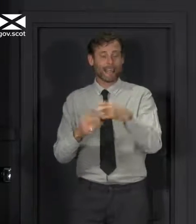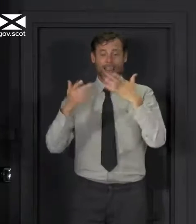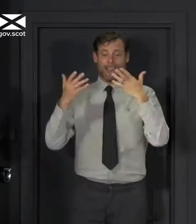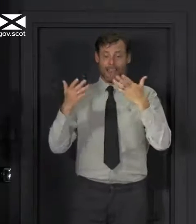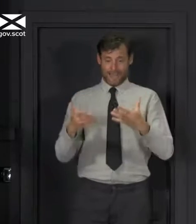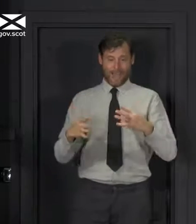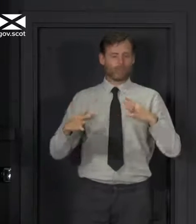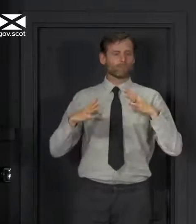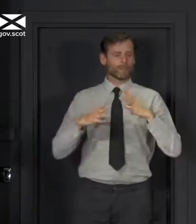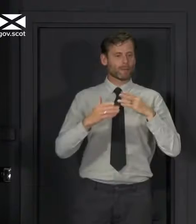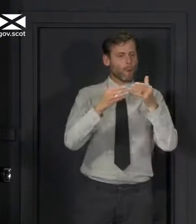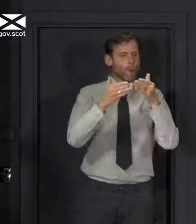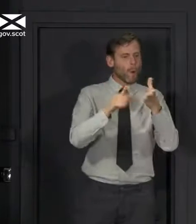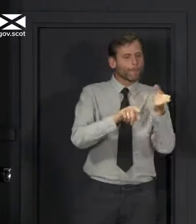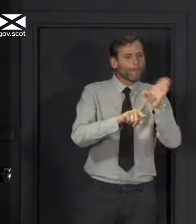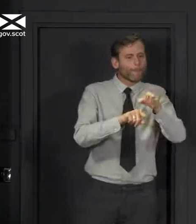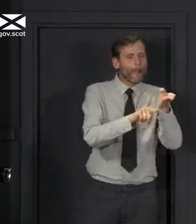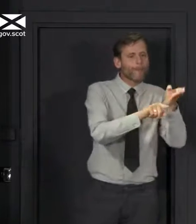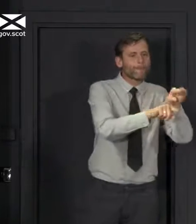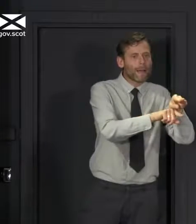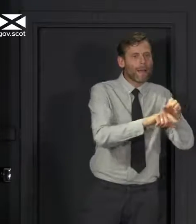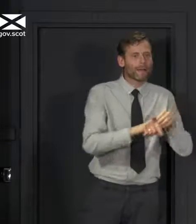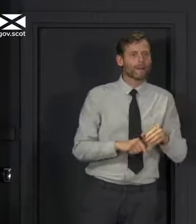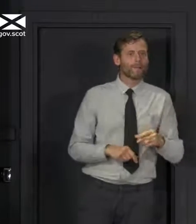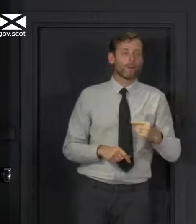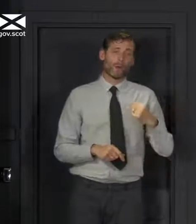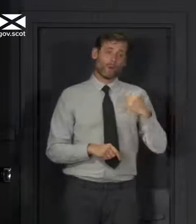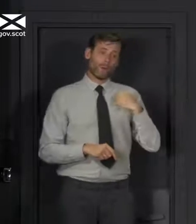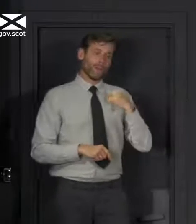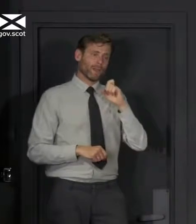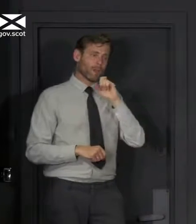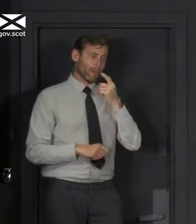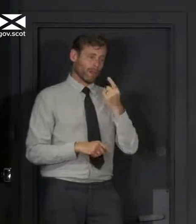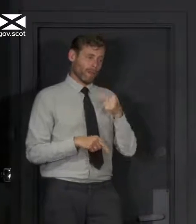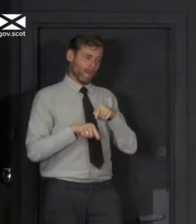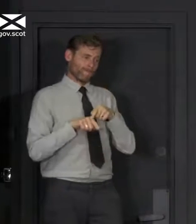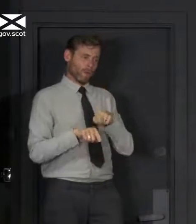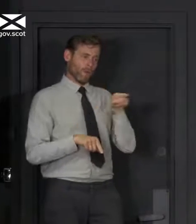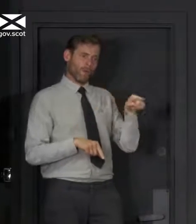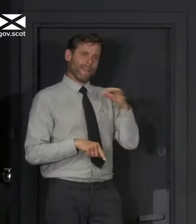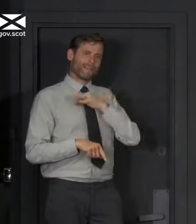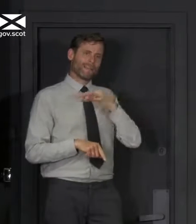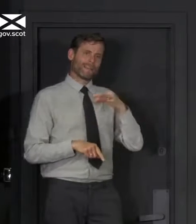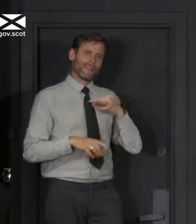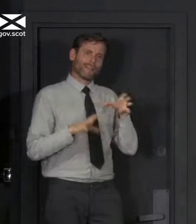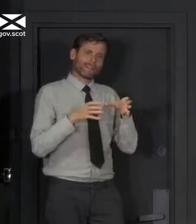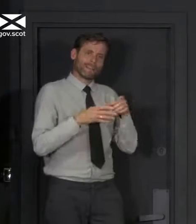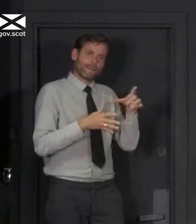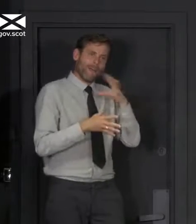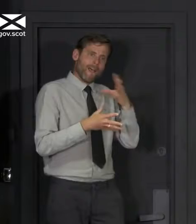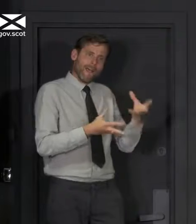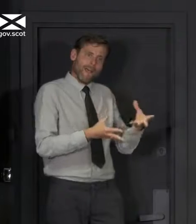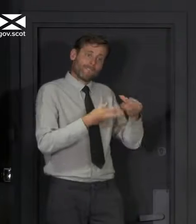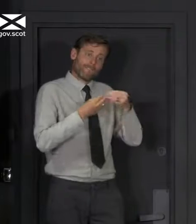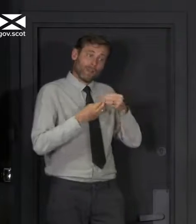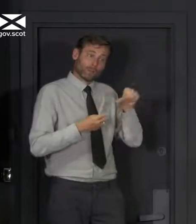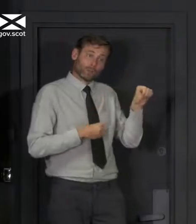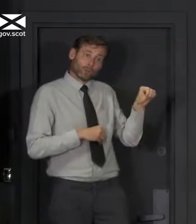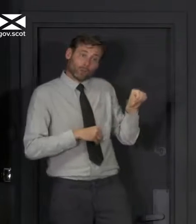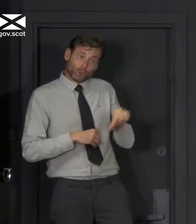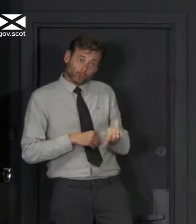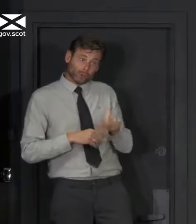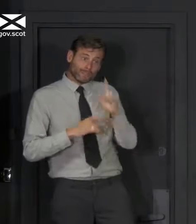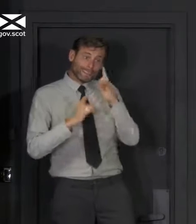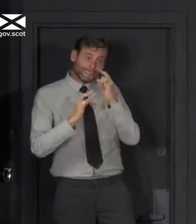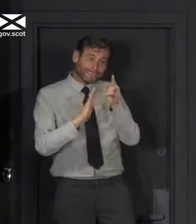the evidence and the advice from the clinical teams themselves, as well, of course, from our own